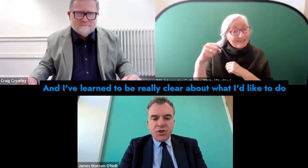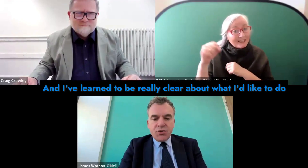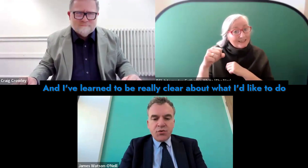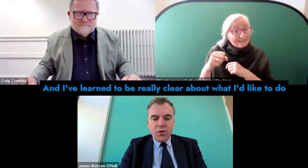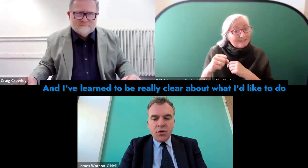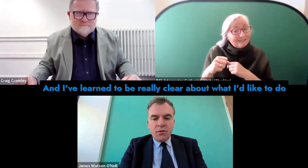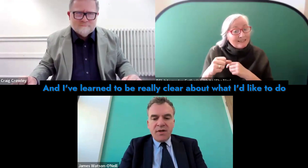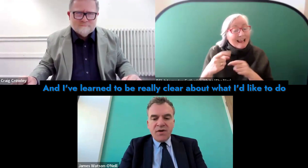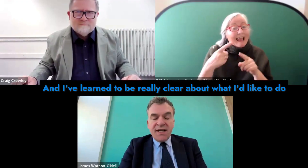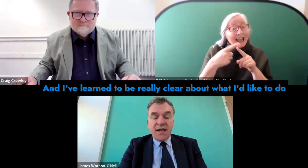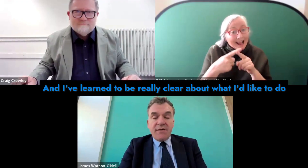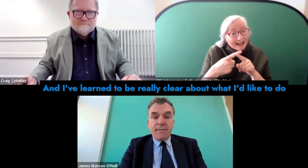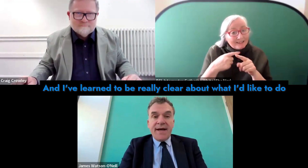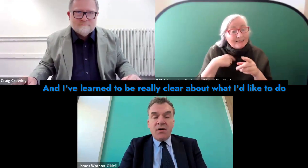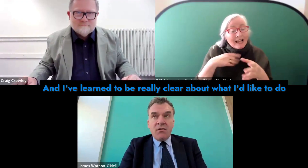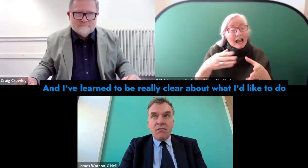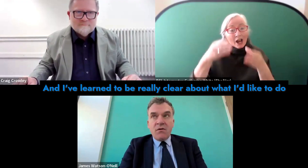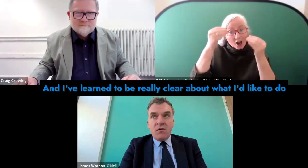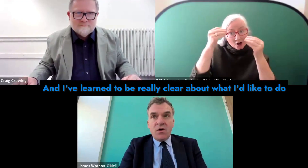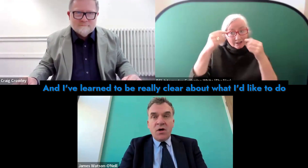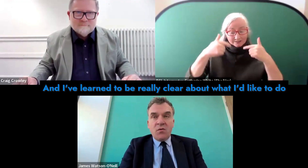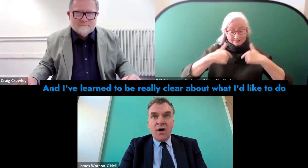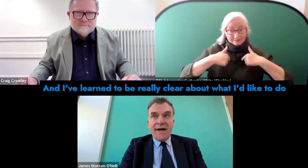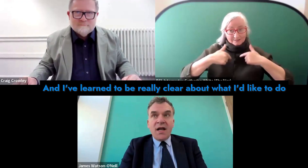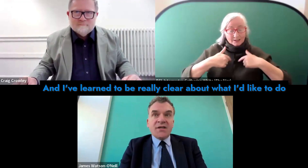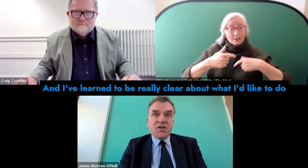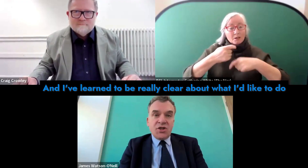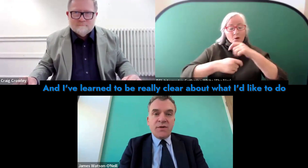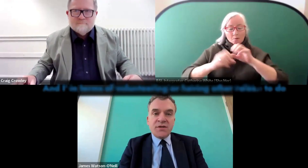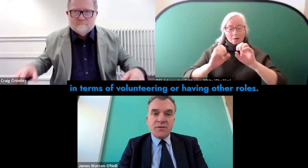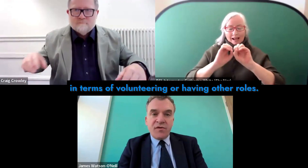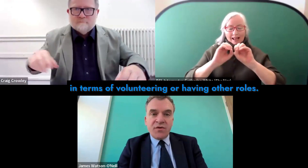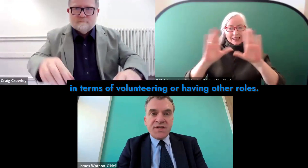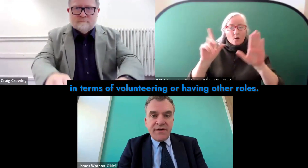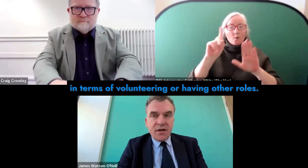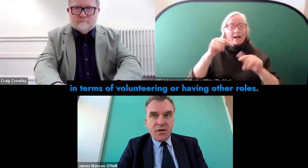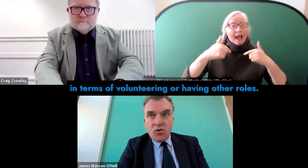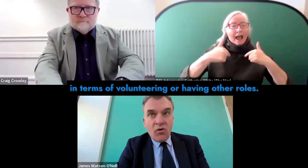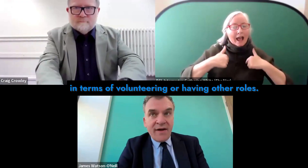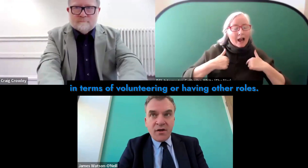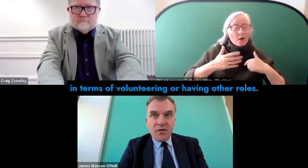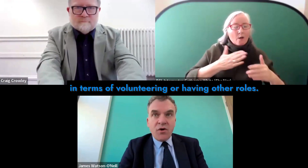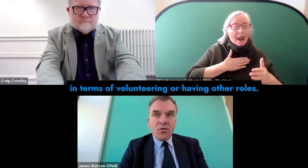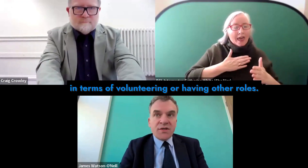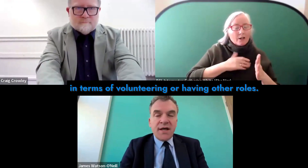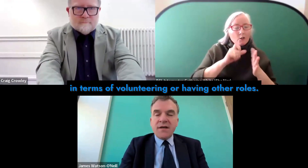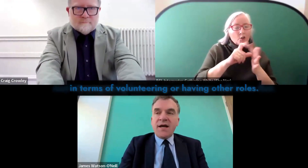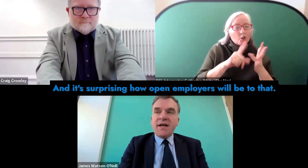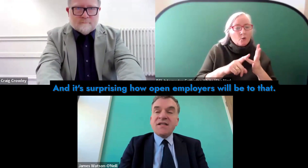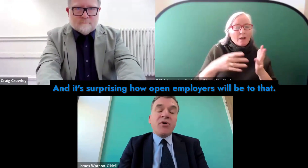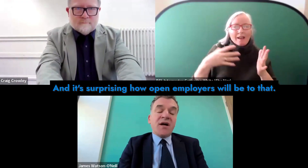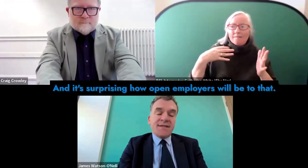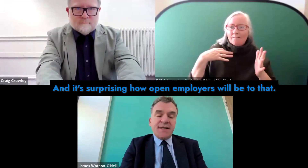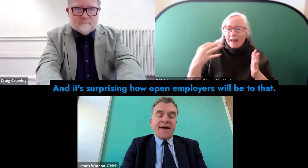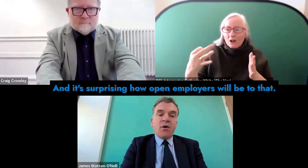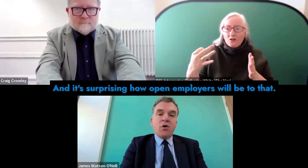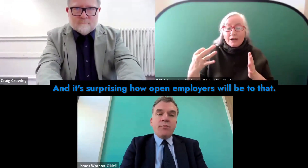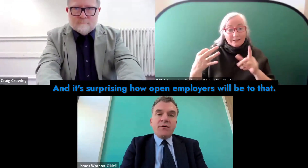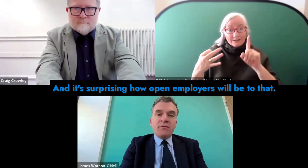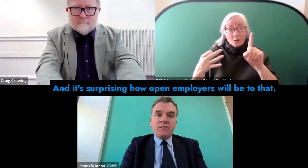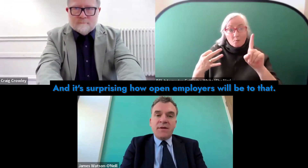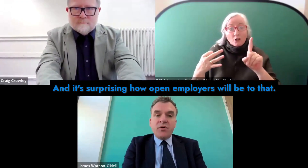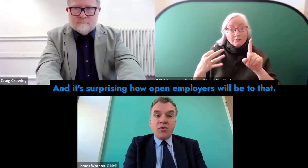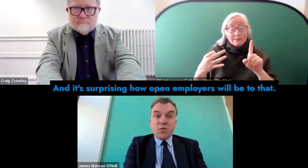I've learned to be really clear about what I'd like to do in terms of volunteering or having other roles, and it's surprising